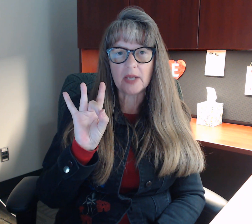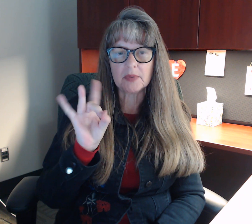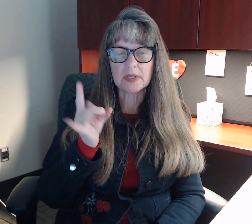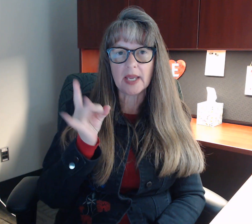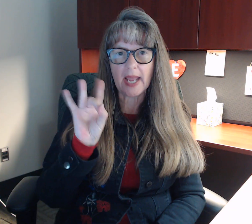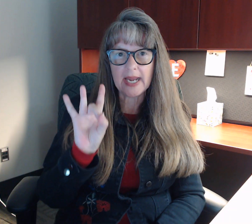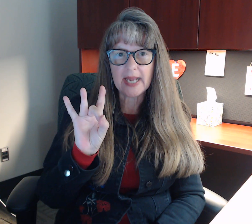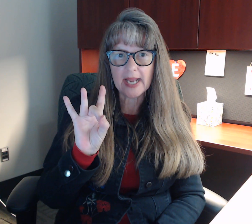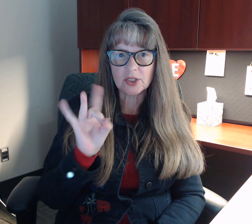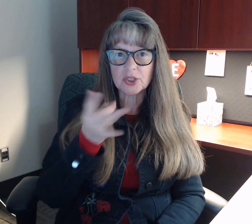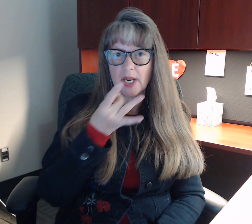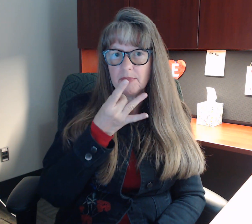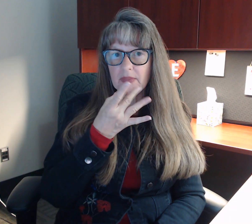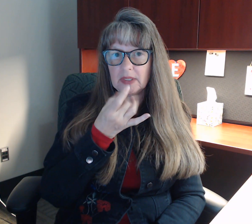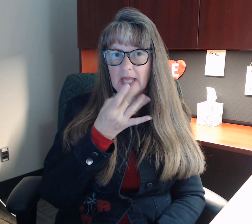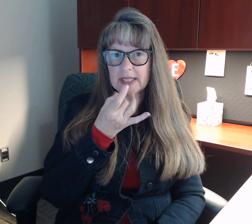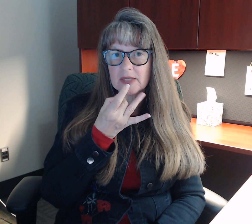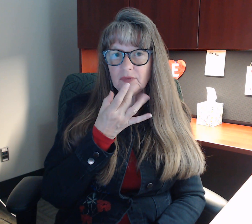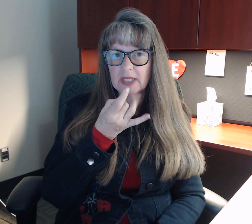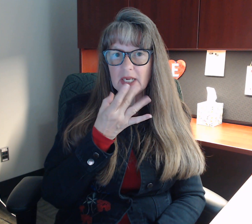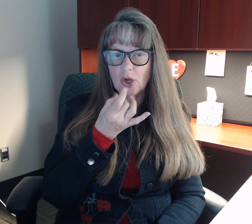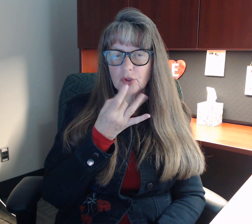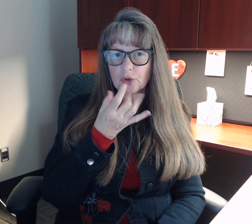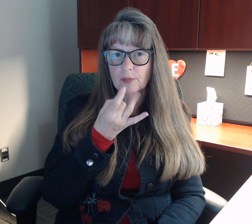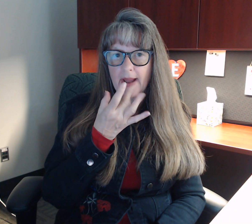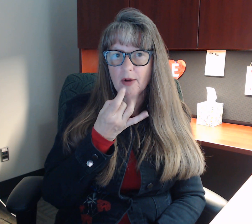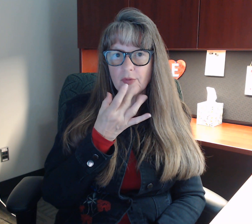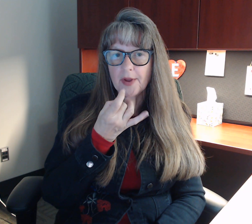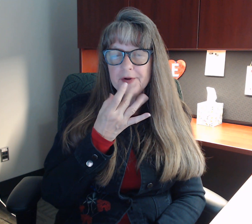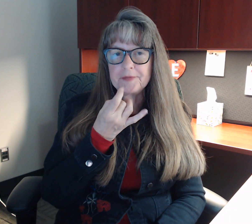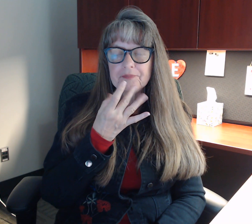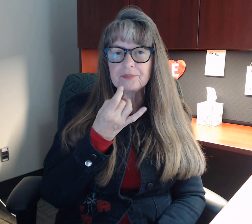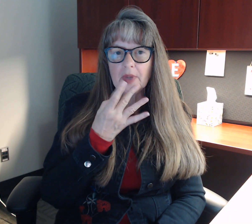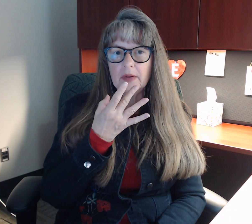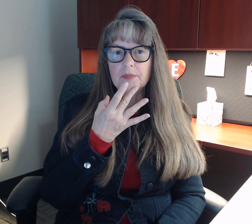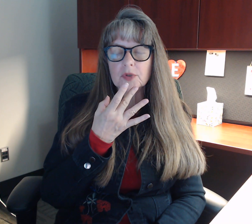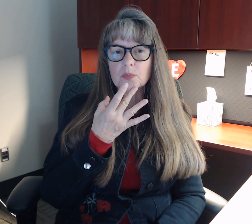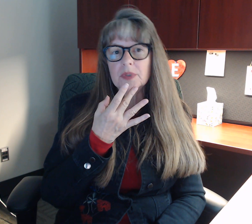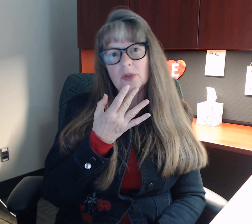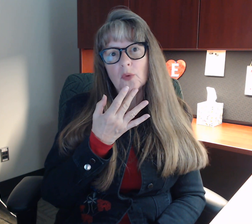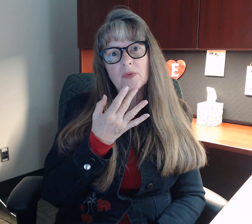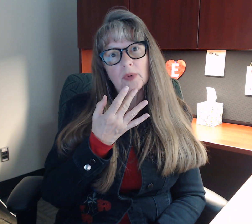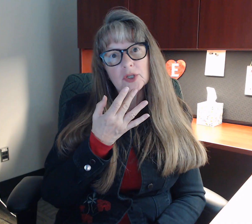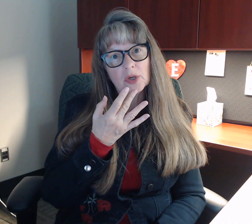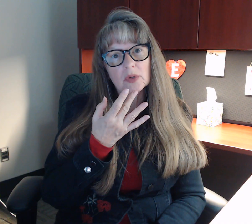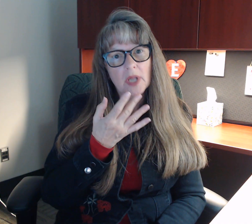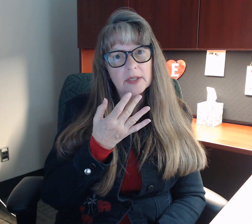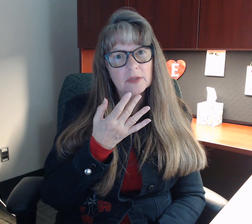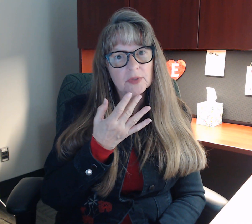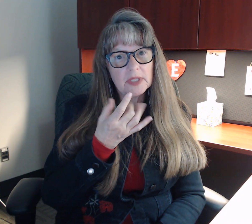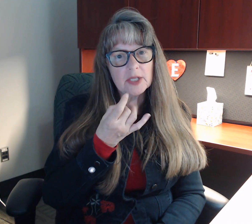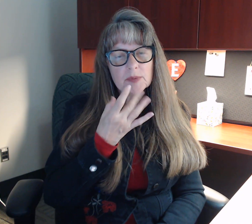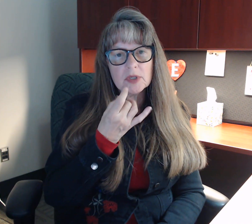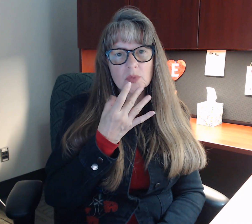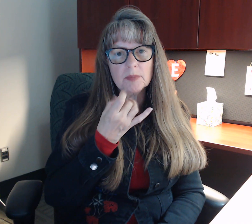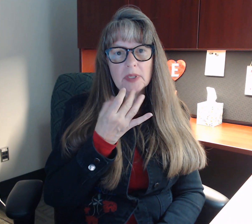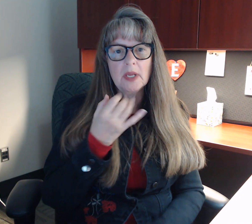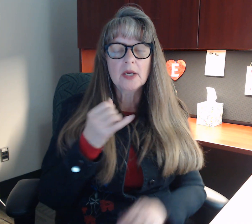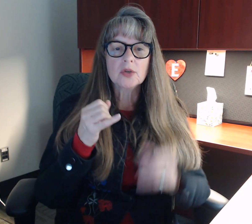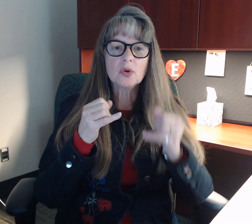with the 8-hand shape and the lights flicking on your mouth. There's, you know, we've already shown a lot of different lights, but this one be, so it